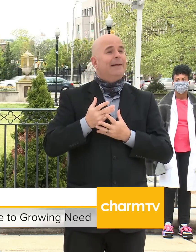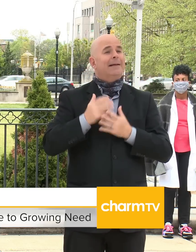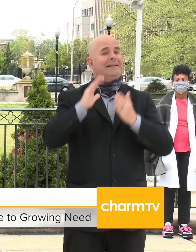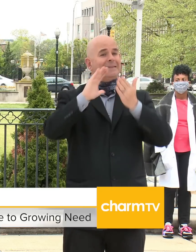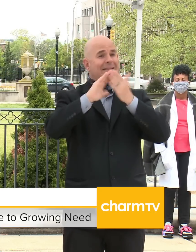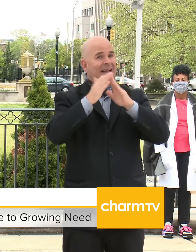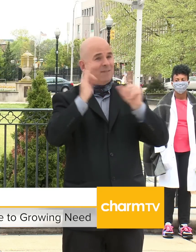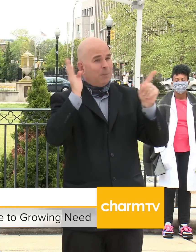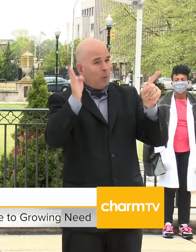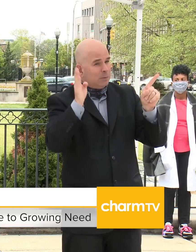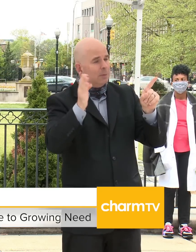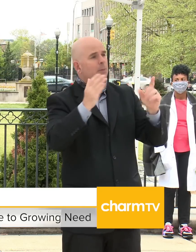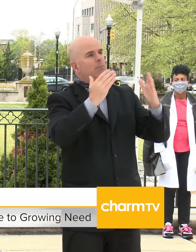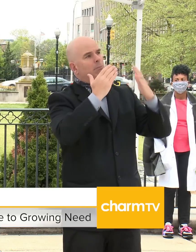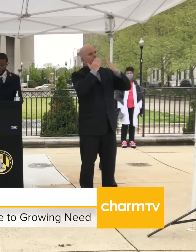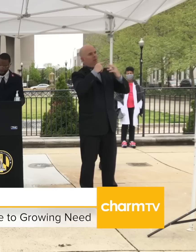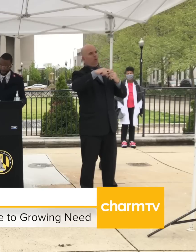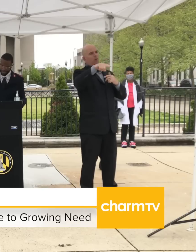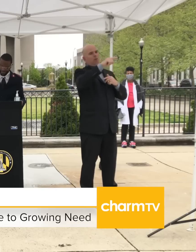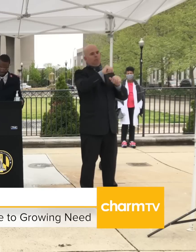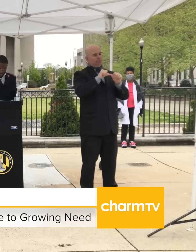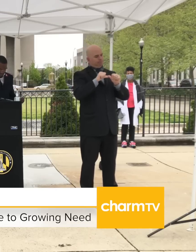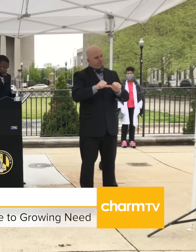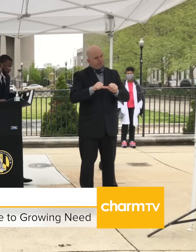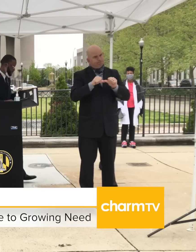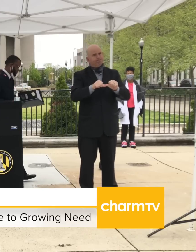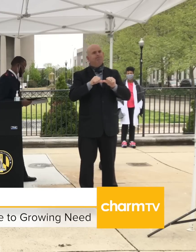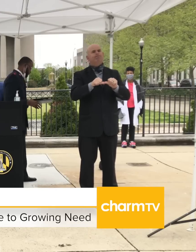continue to meet the needs of this community.